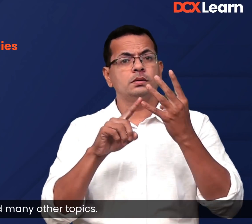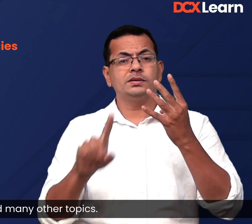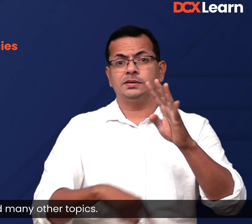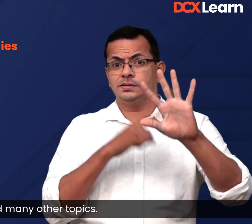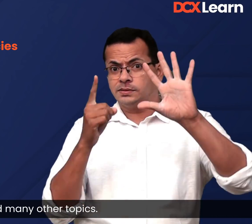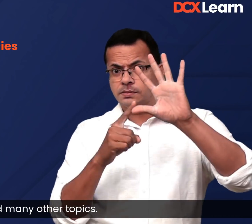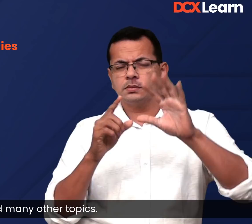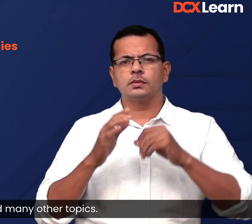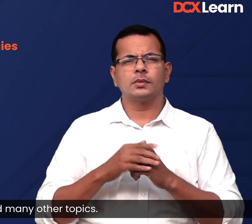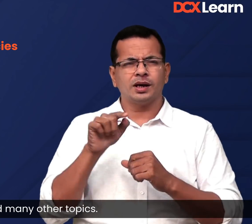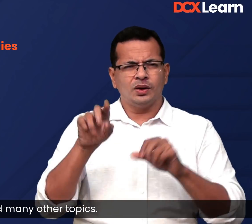and many other topics